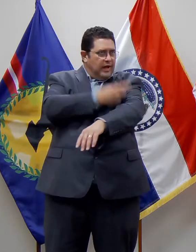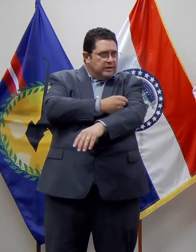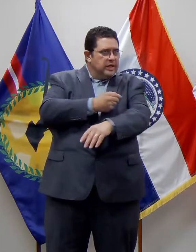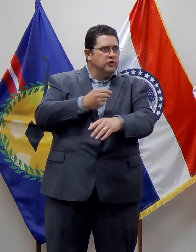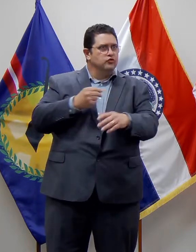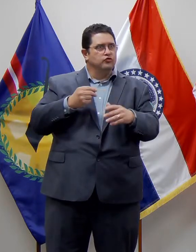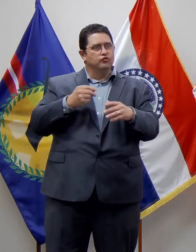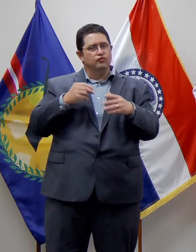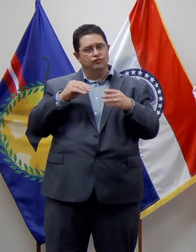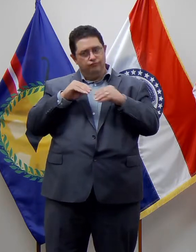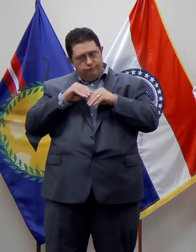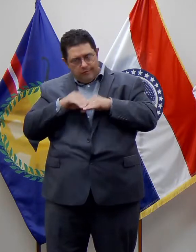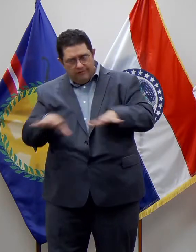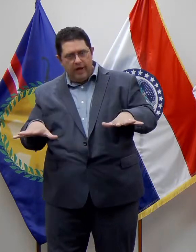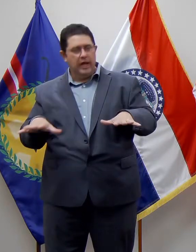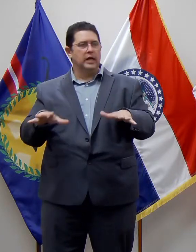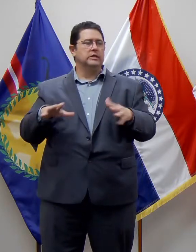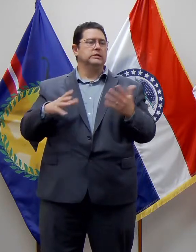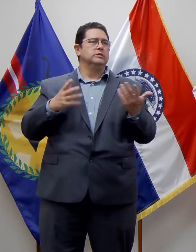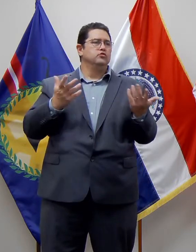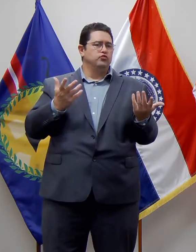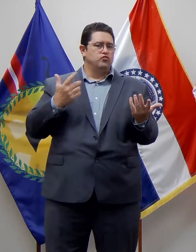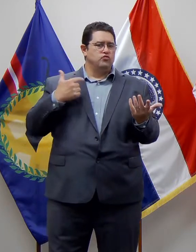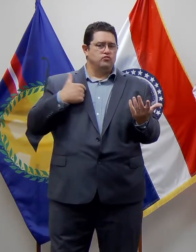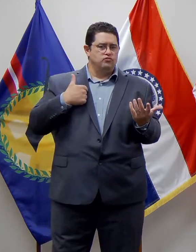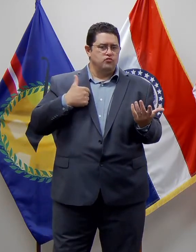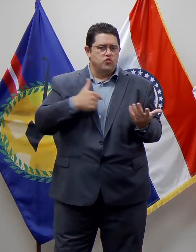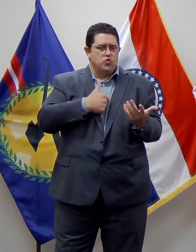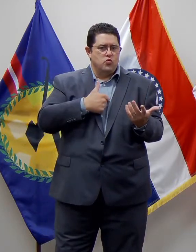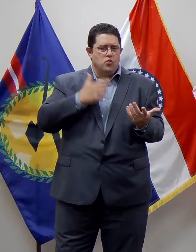vaccinations to take effect. But we will